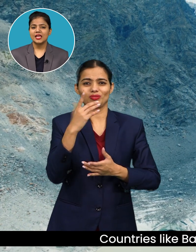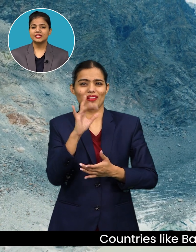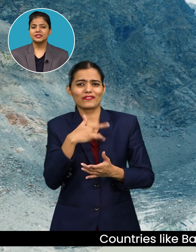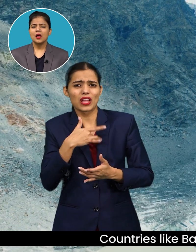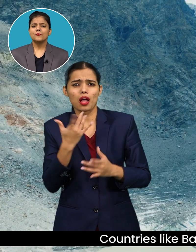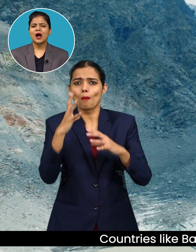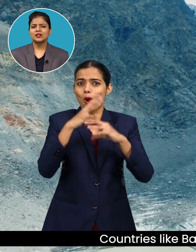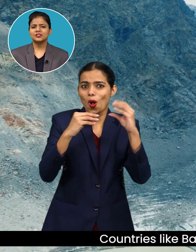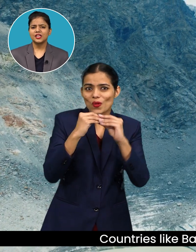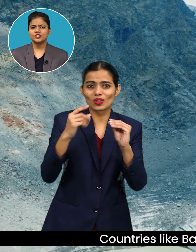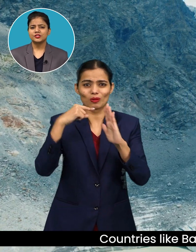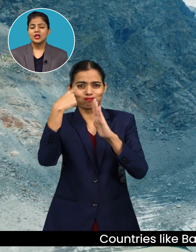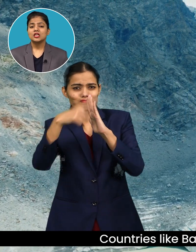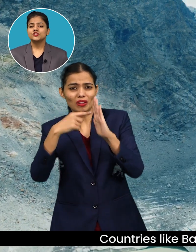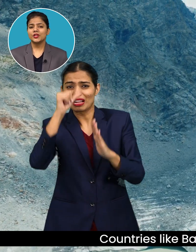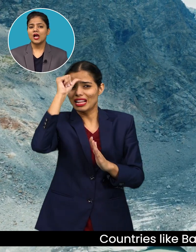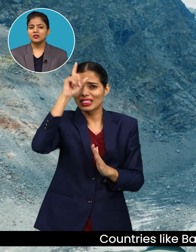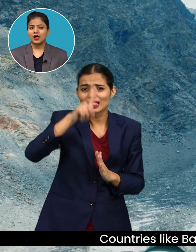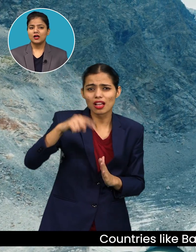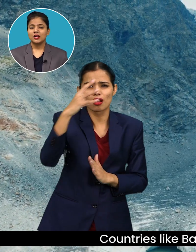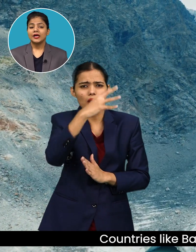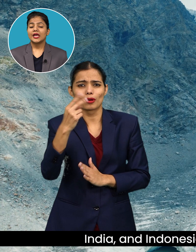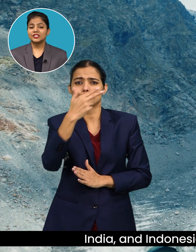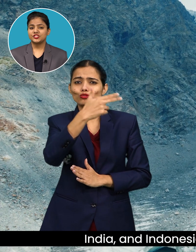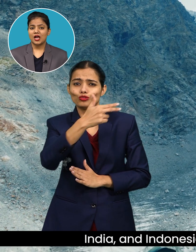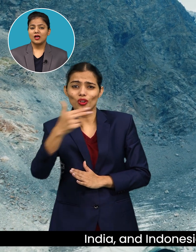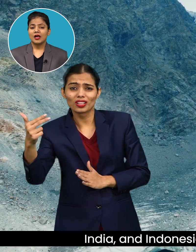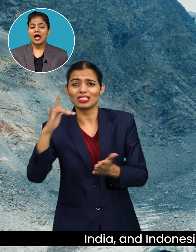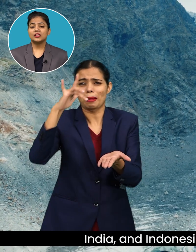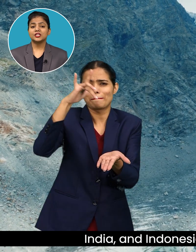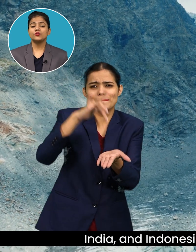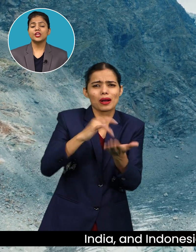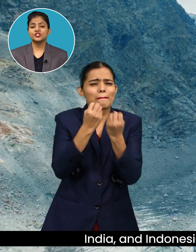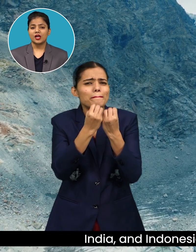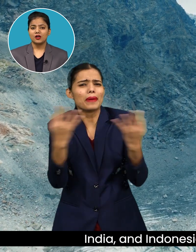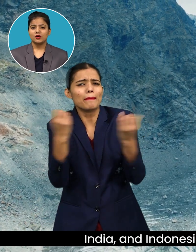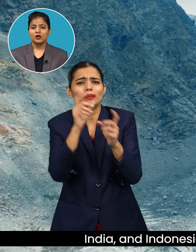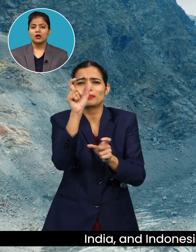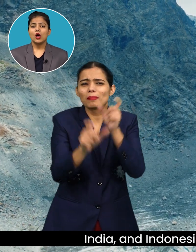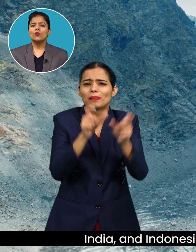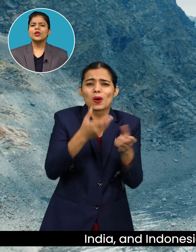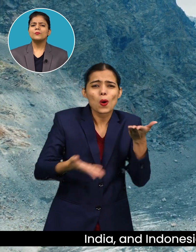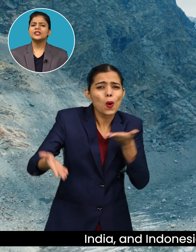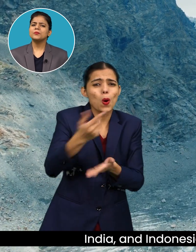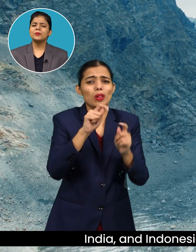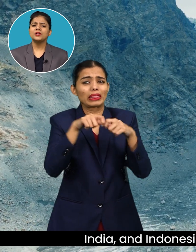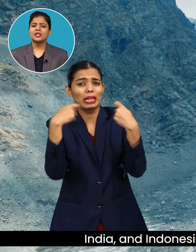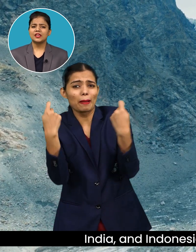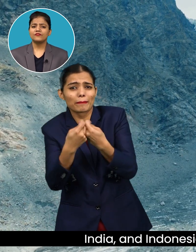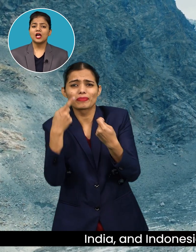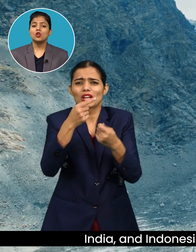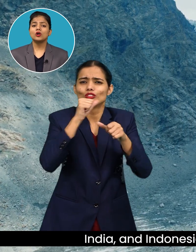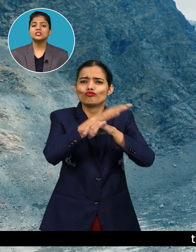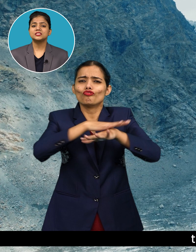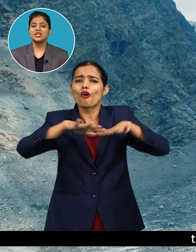Countries like Bangladesh, Sri Lanka, India, and Indonesia, where many people